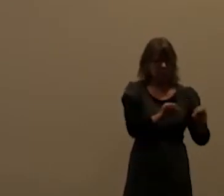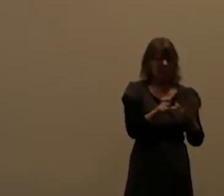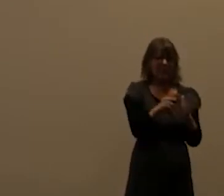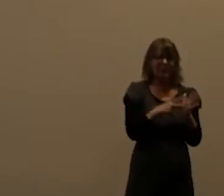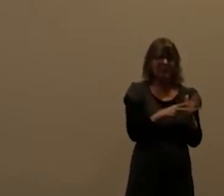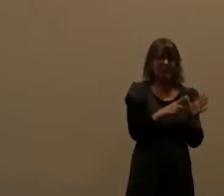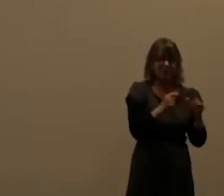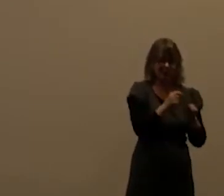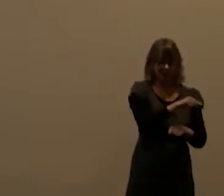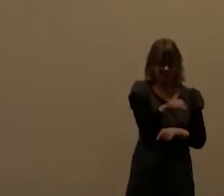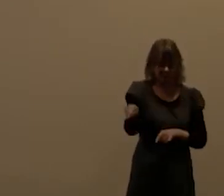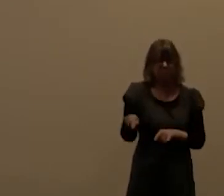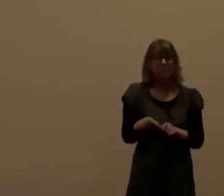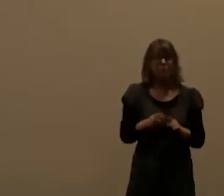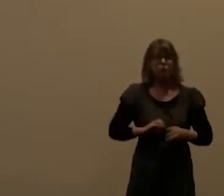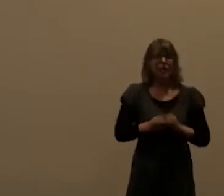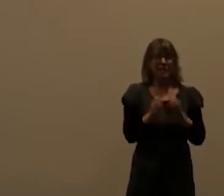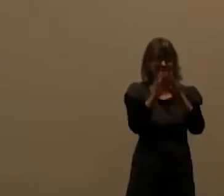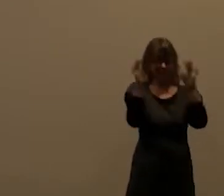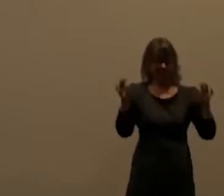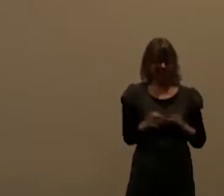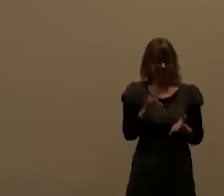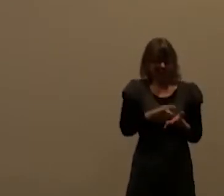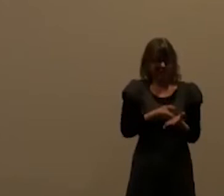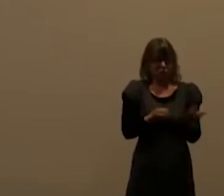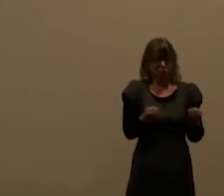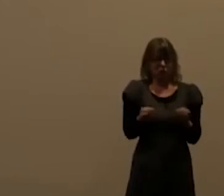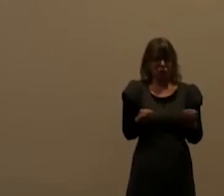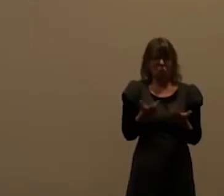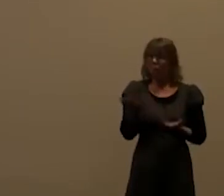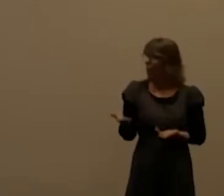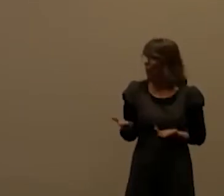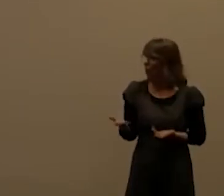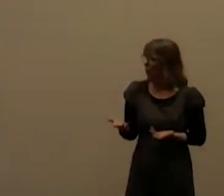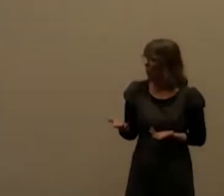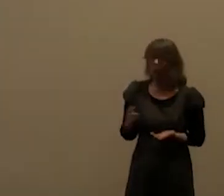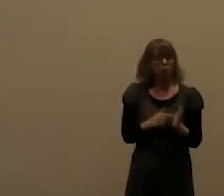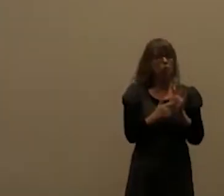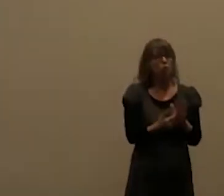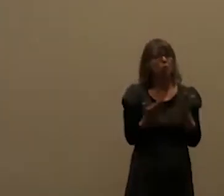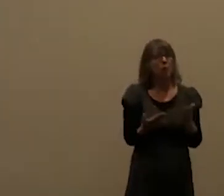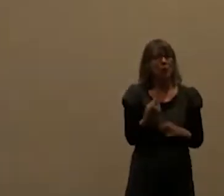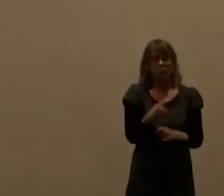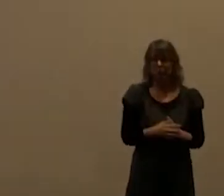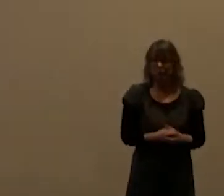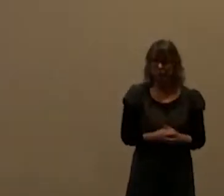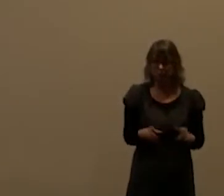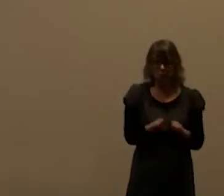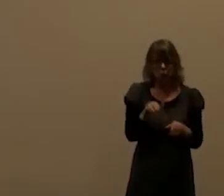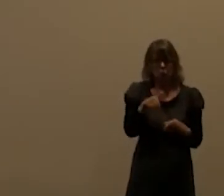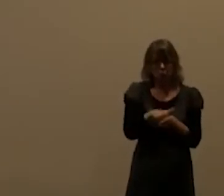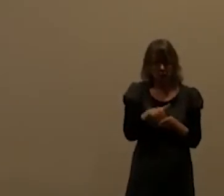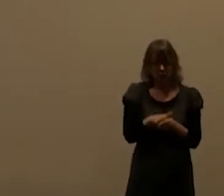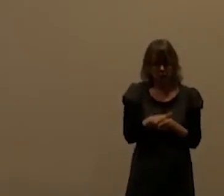have. The Power Platform Admin Center as well, let me actually switch there just to show you. Also includes, if we